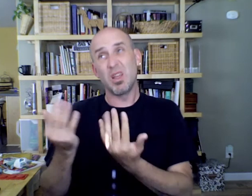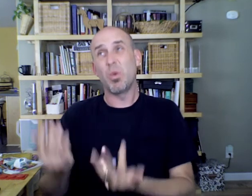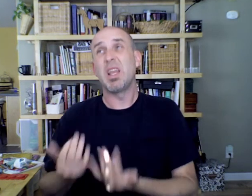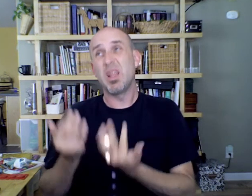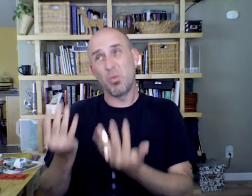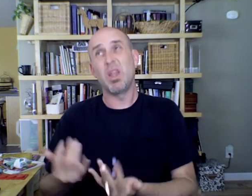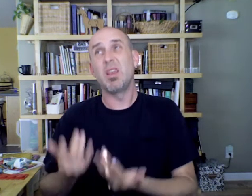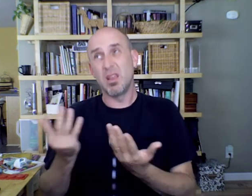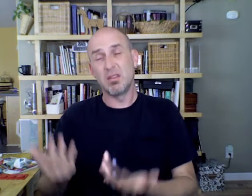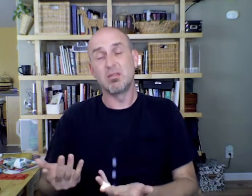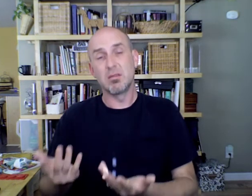waiting.